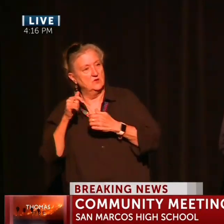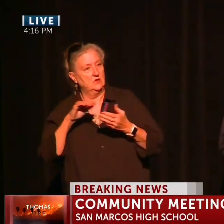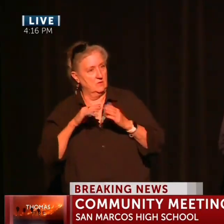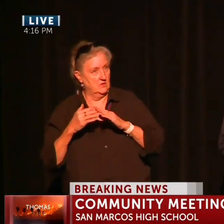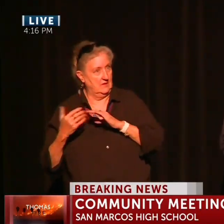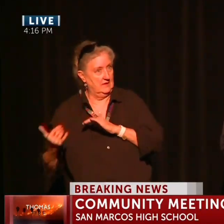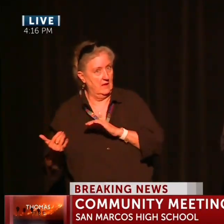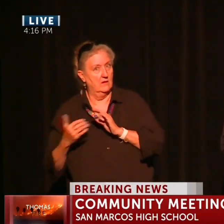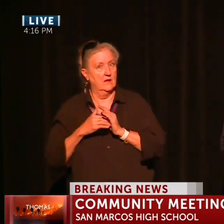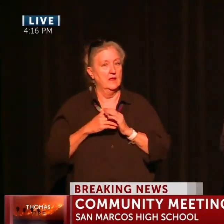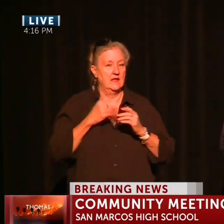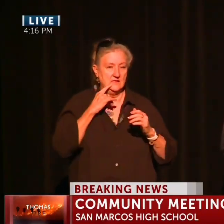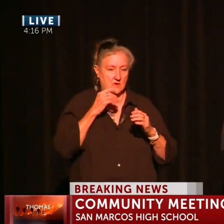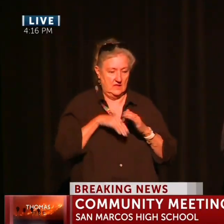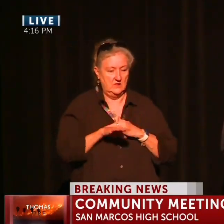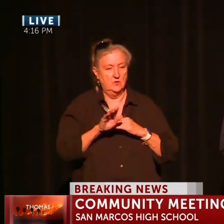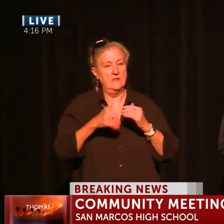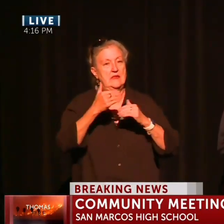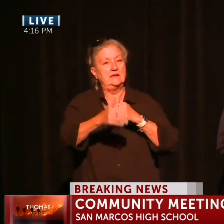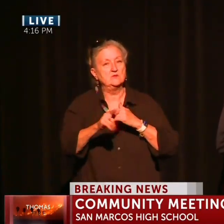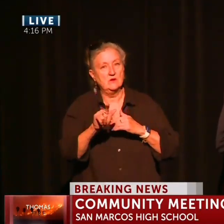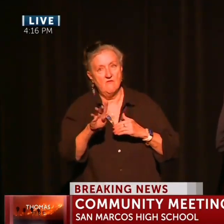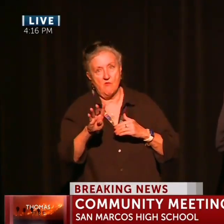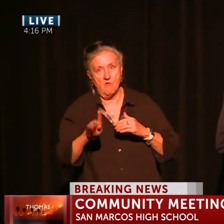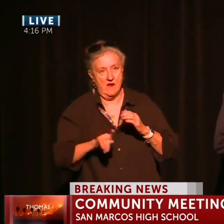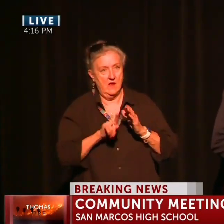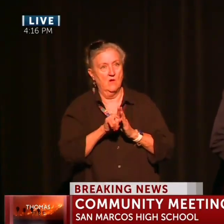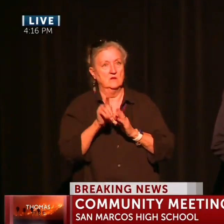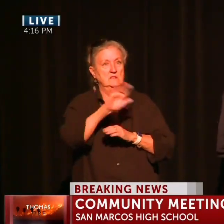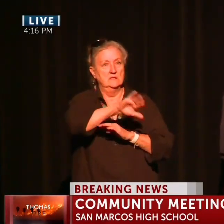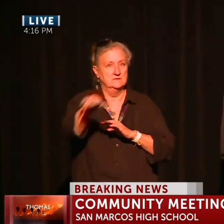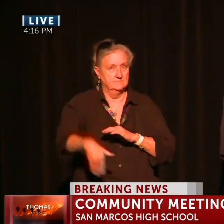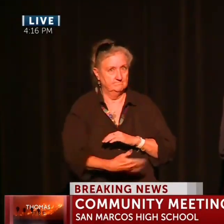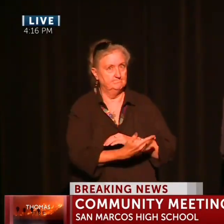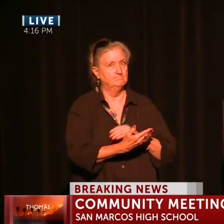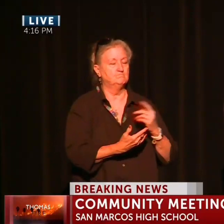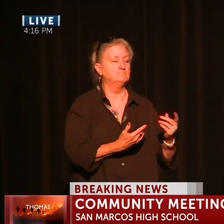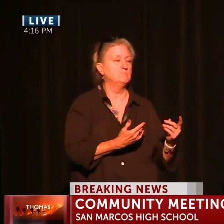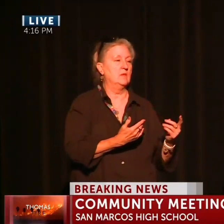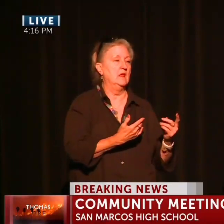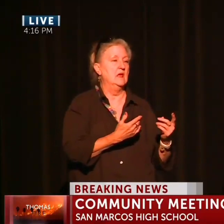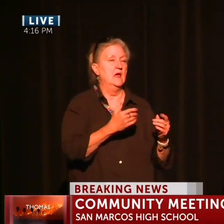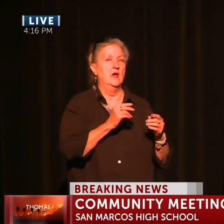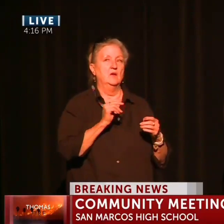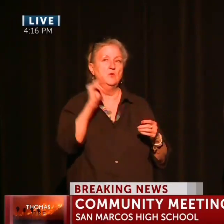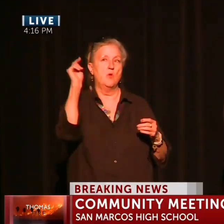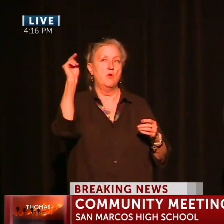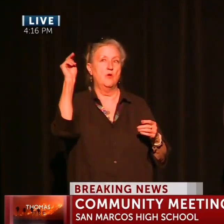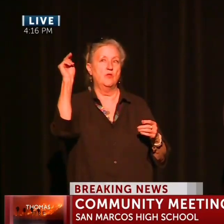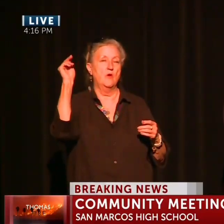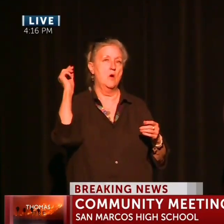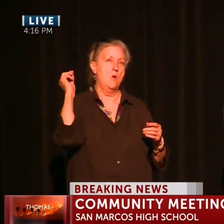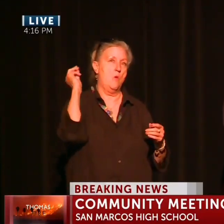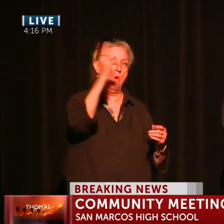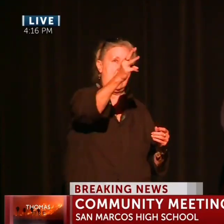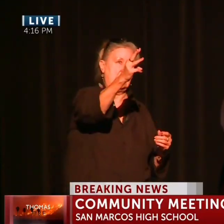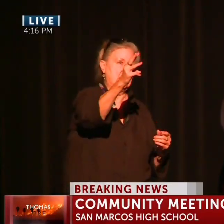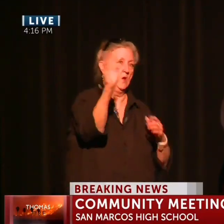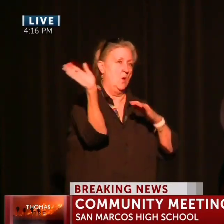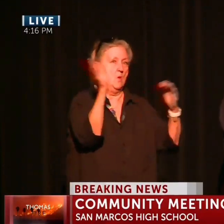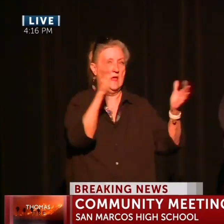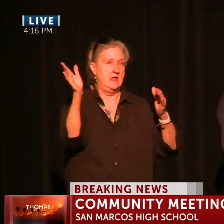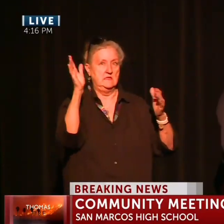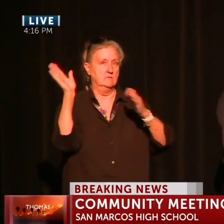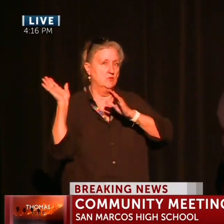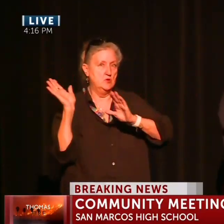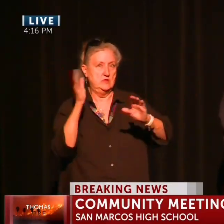community as we come into this next 24 hours. The northwest winds that push into this area